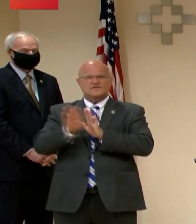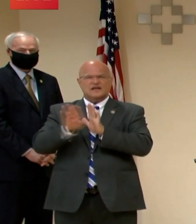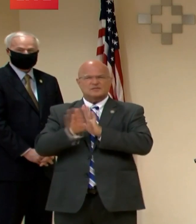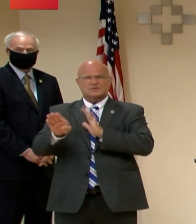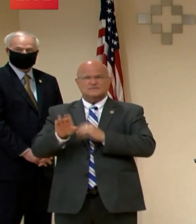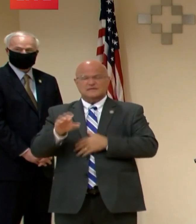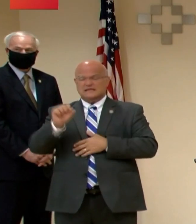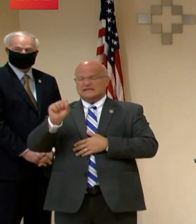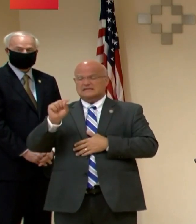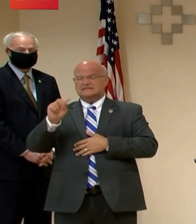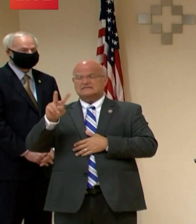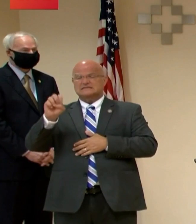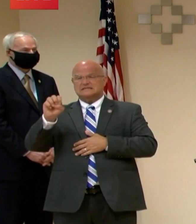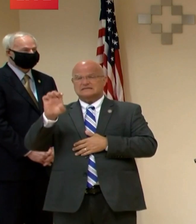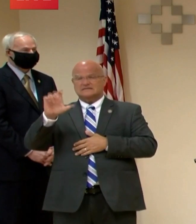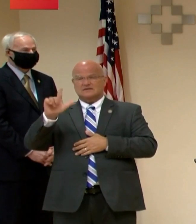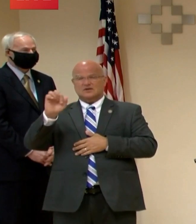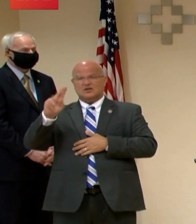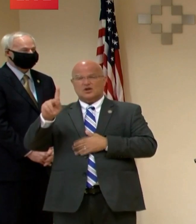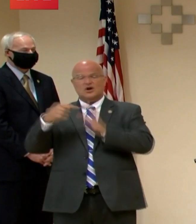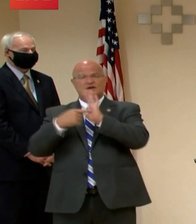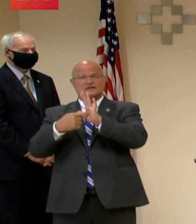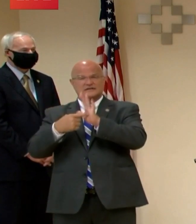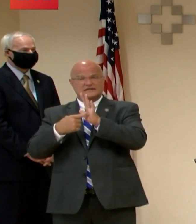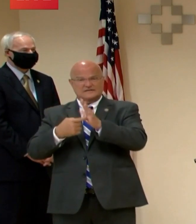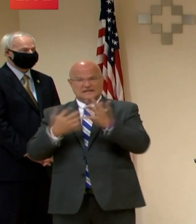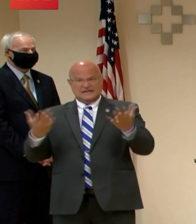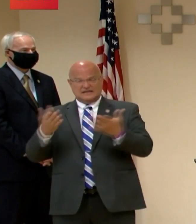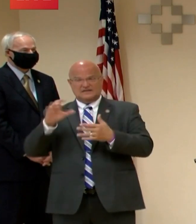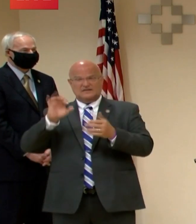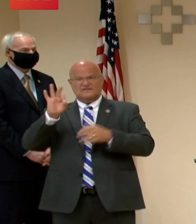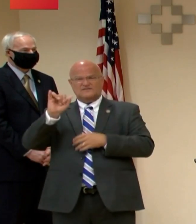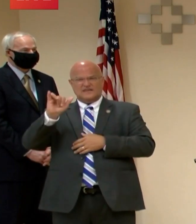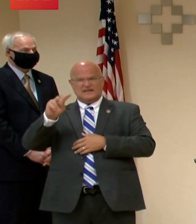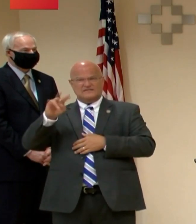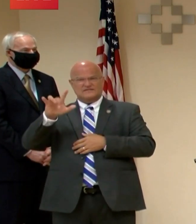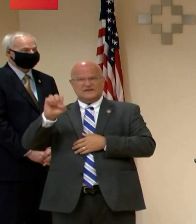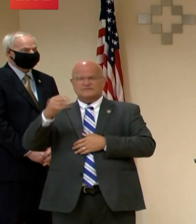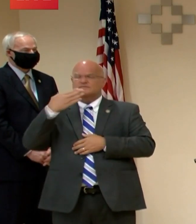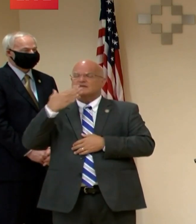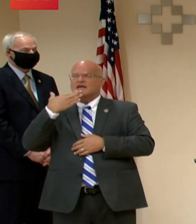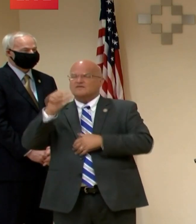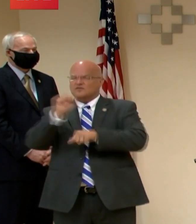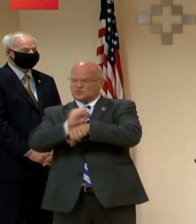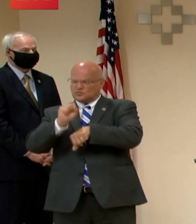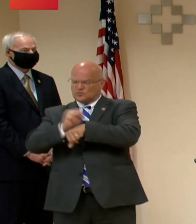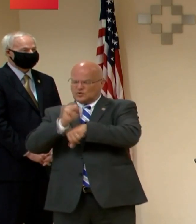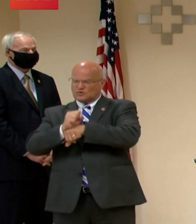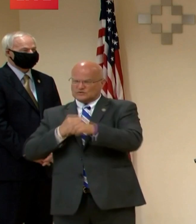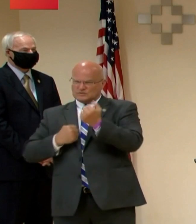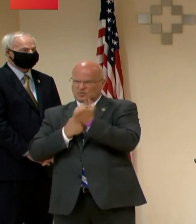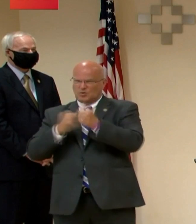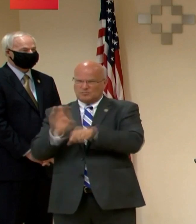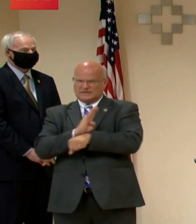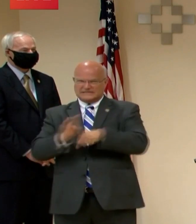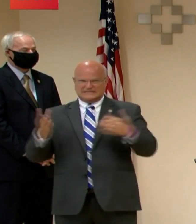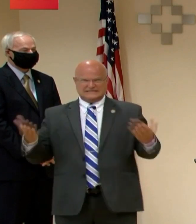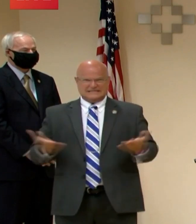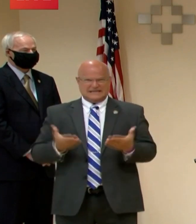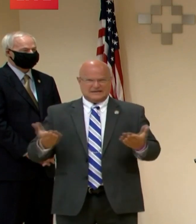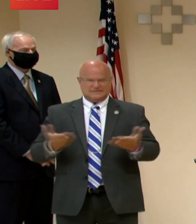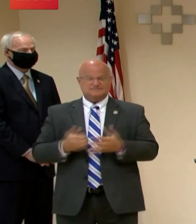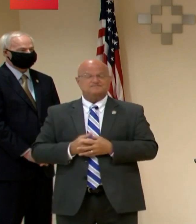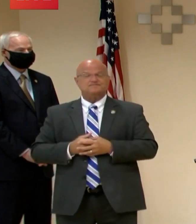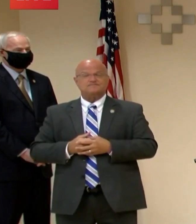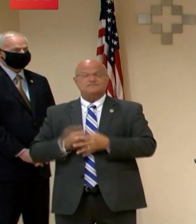here representing the Fayetteville Chamber and their partnership. So appreciate all them and the continued efforts that they're doing to support their businesses.